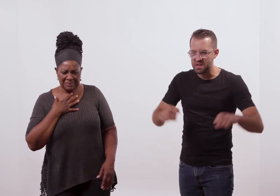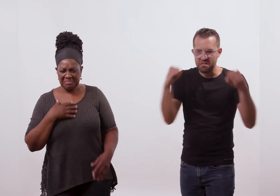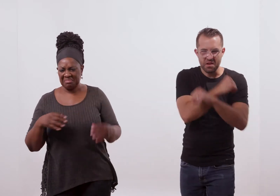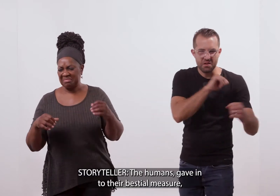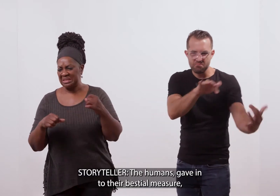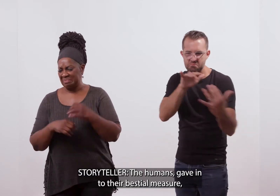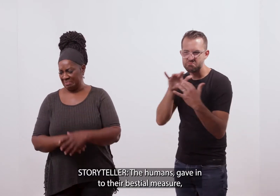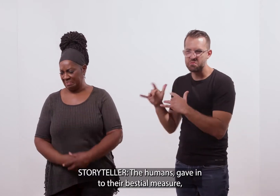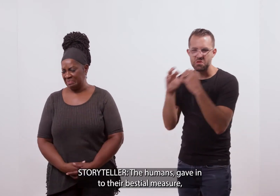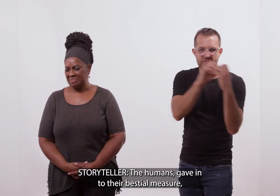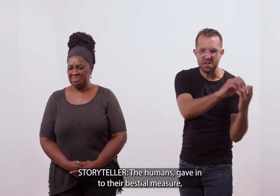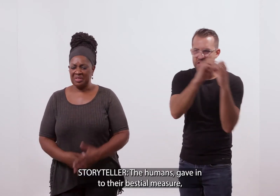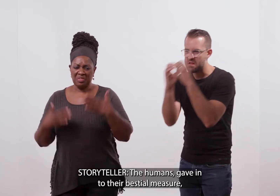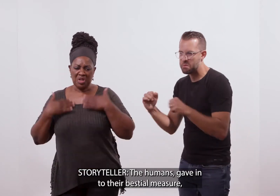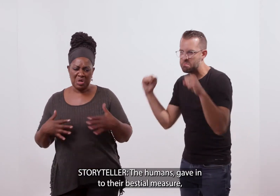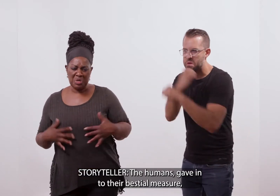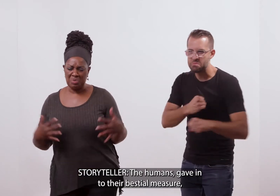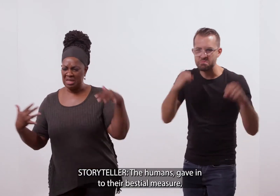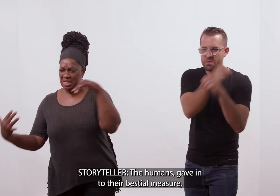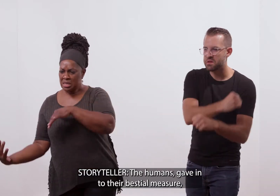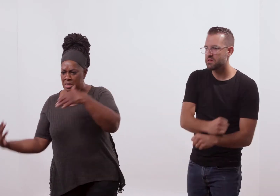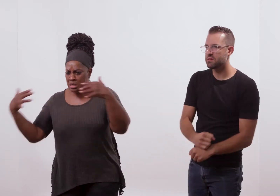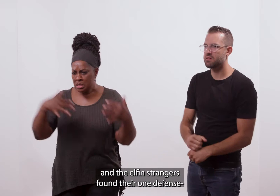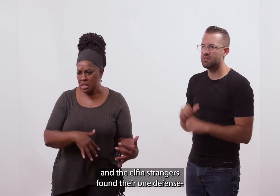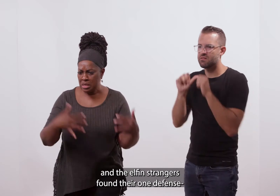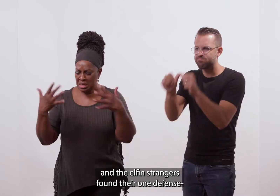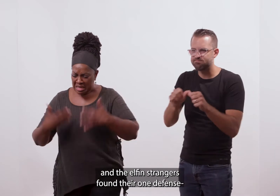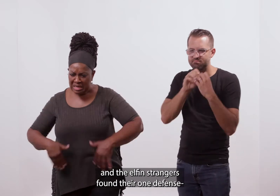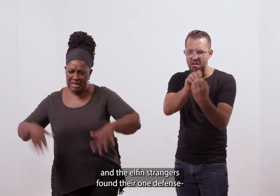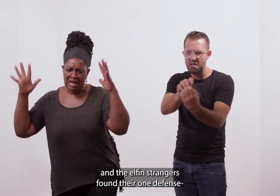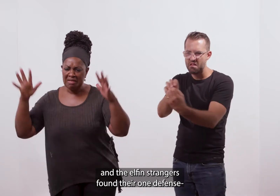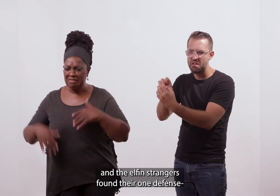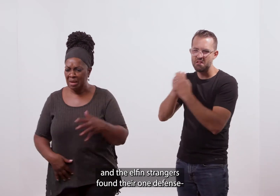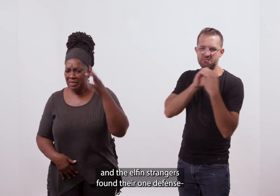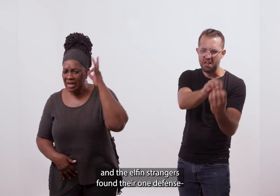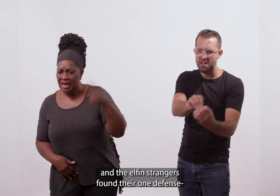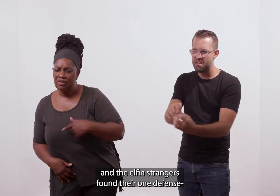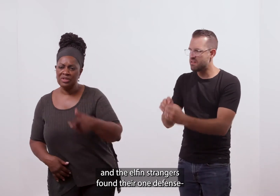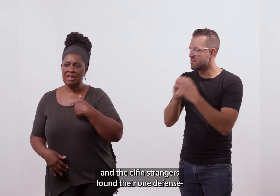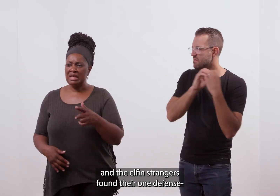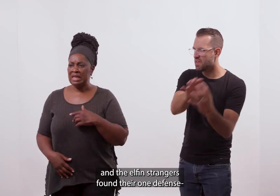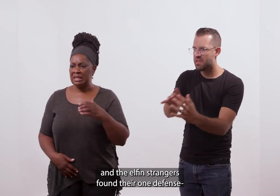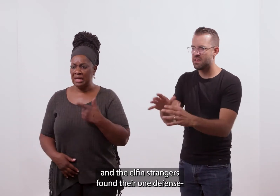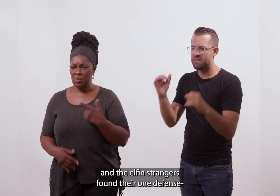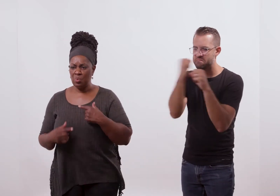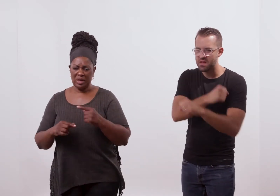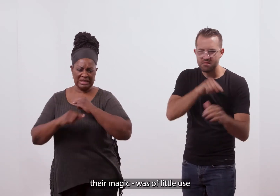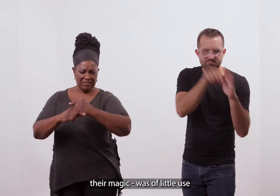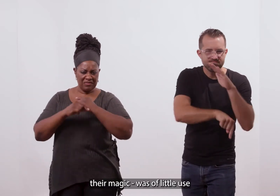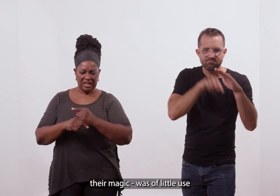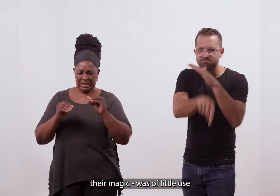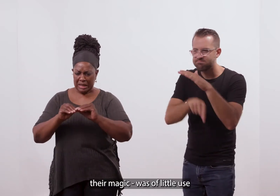The humans gave in to their bestial nature, and the elfin strangers found their one defense,